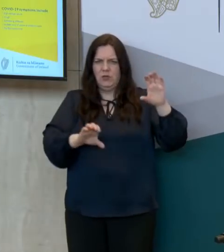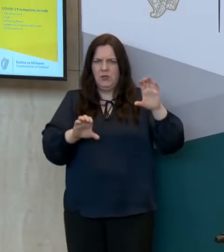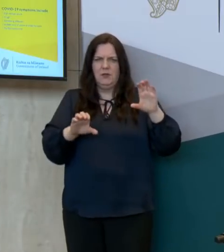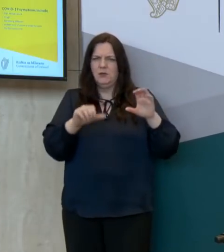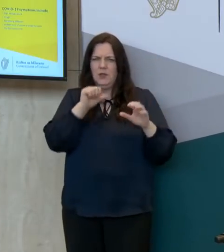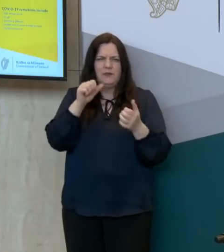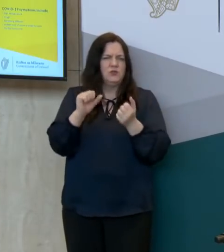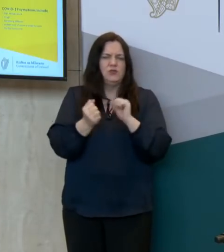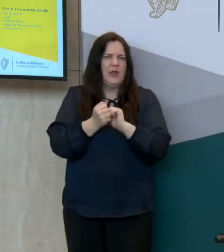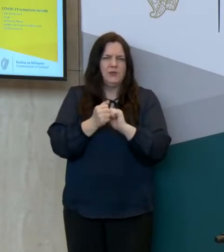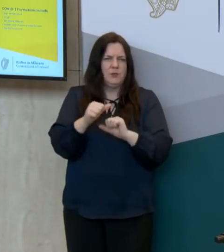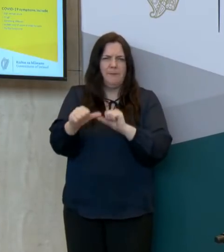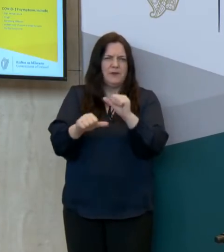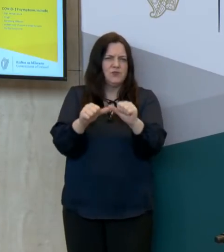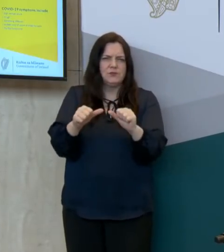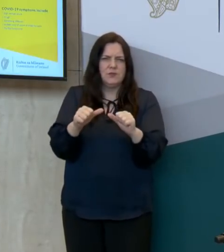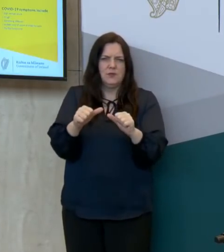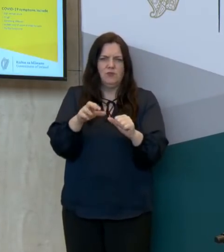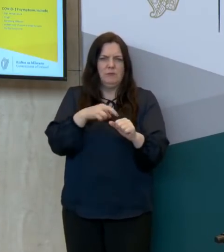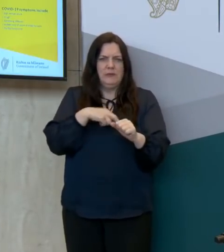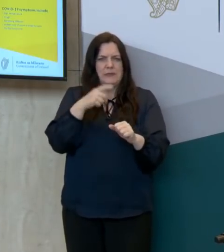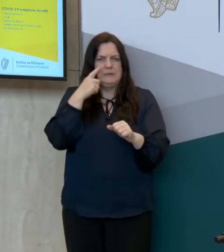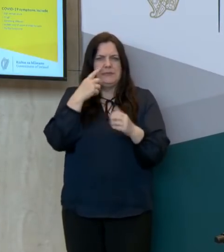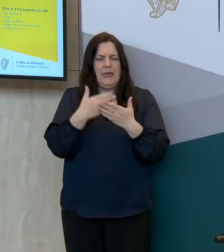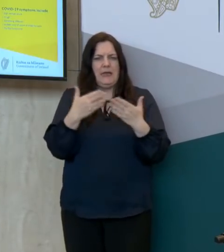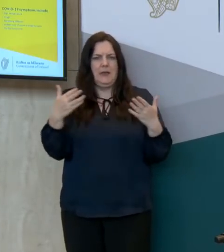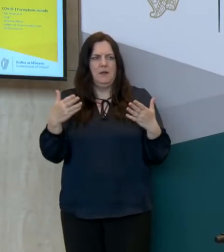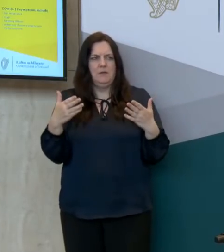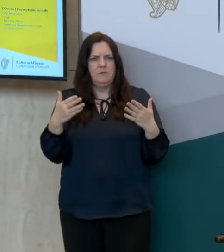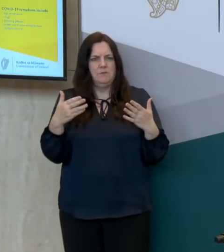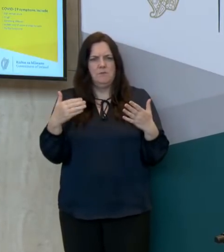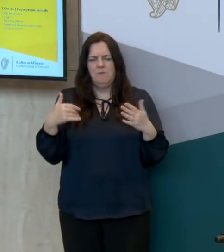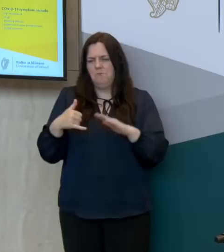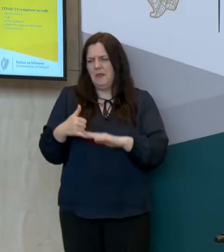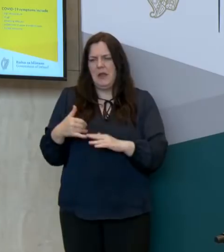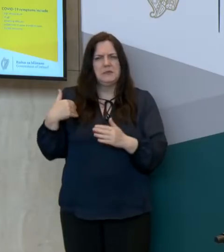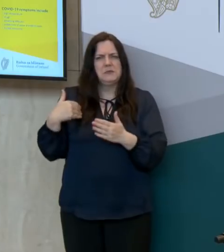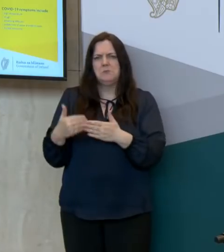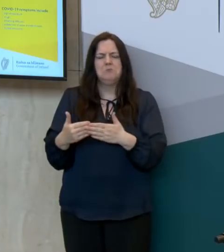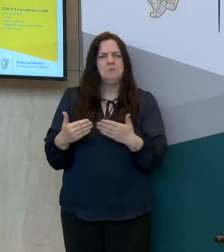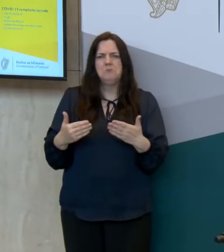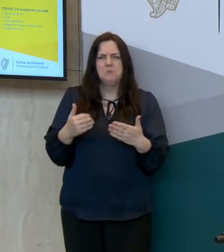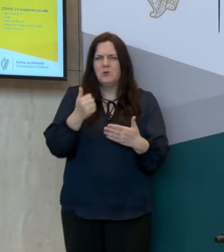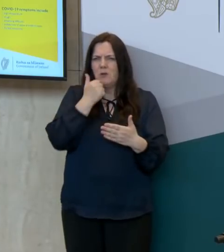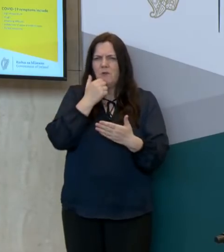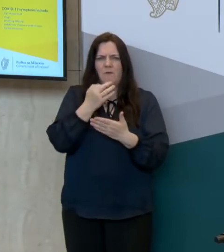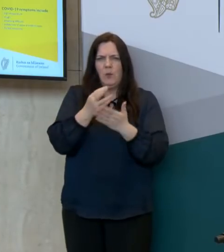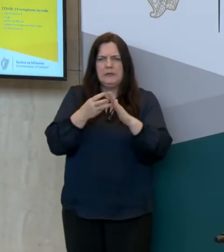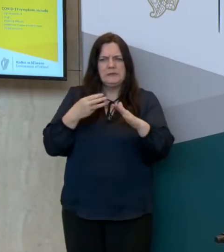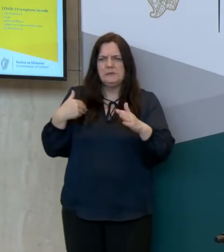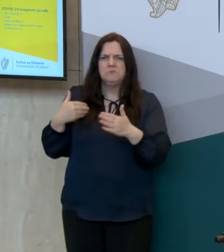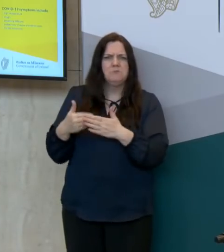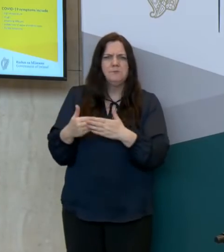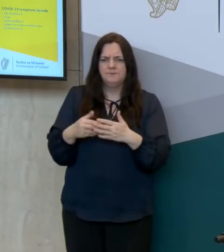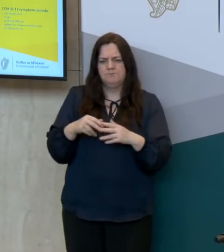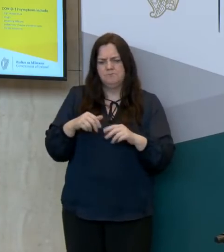not changed to any substantial extent over the past number of weeks. But it